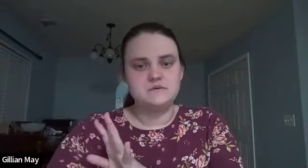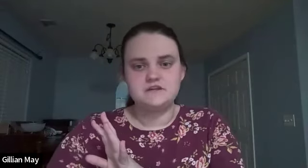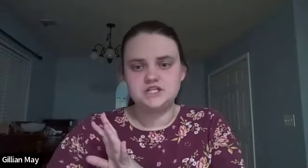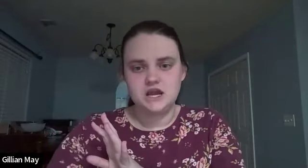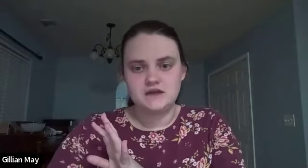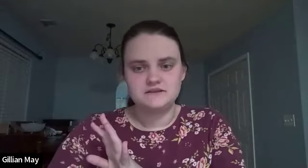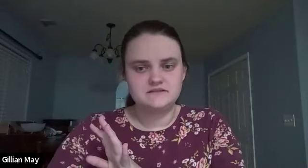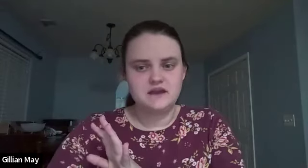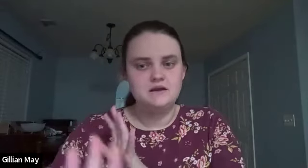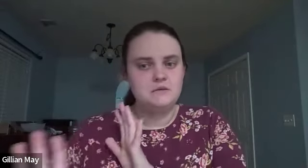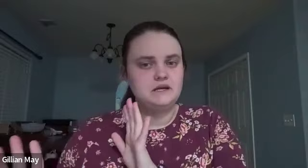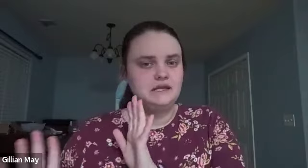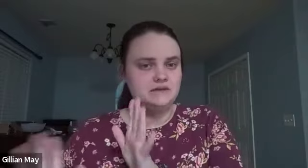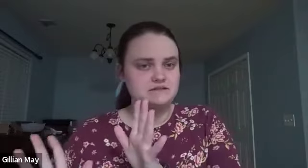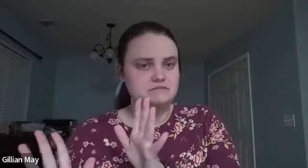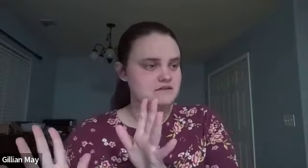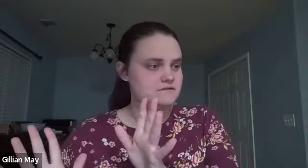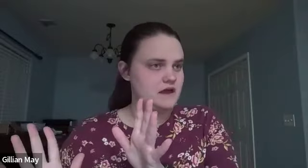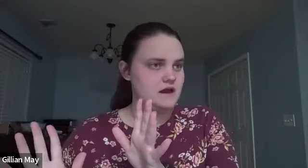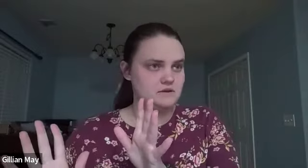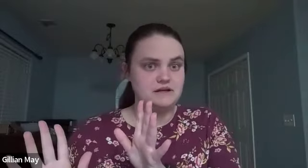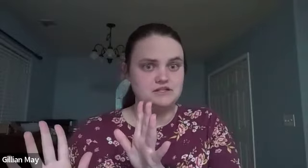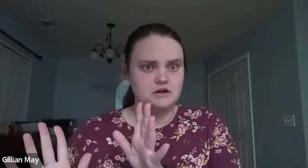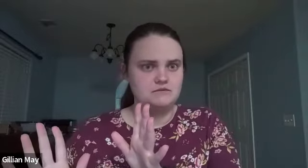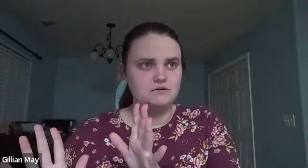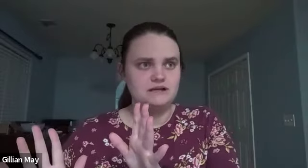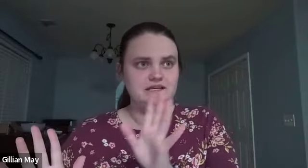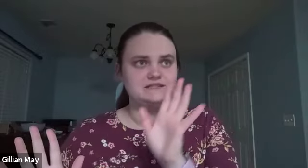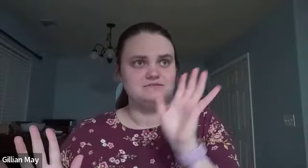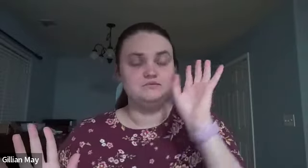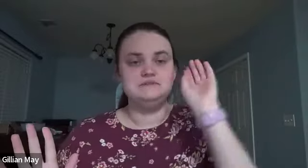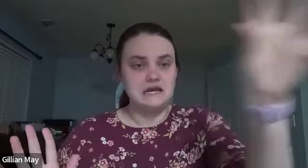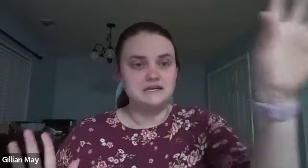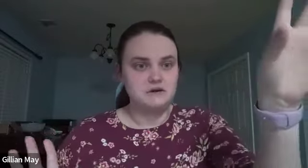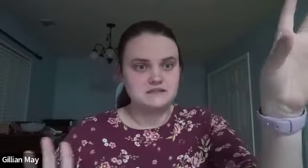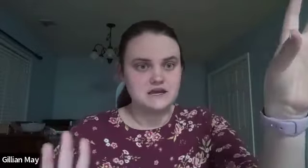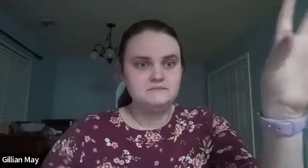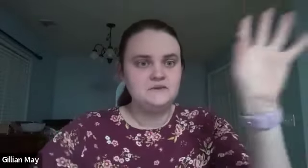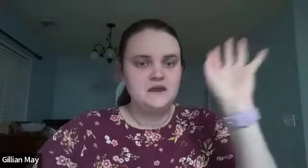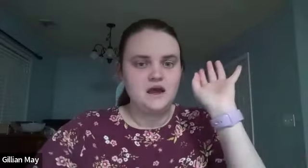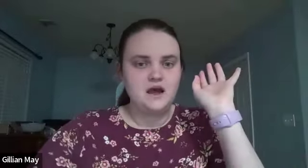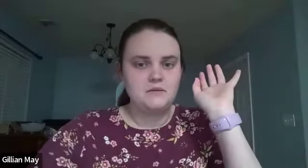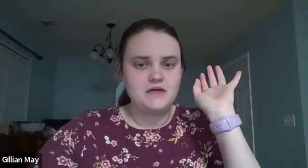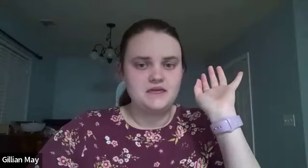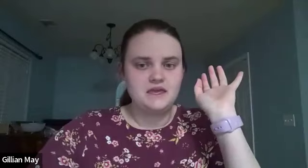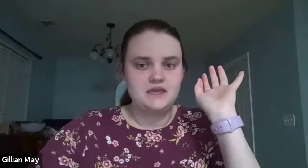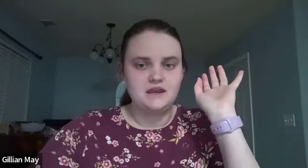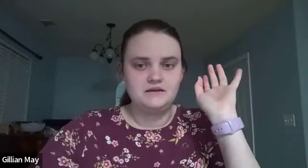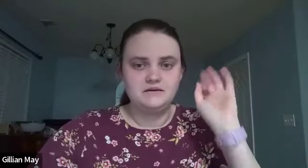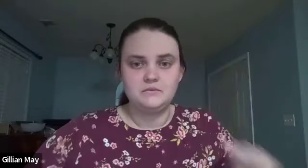in the chat, things like that. I'm going to give us a minute for that. I'm going to let my dog out real quick. He is dying to go outside. And then we'll